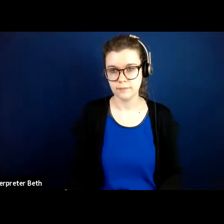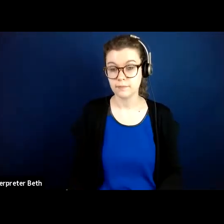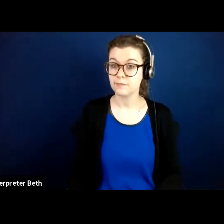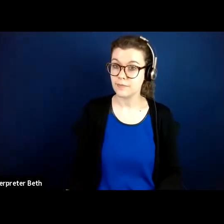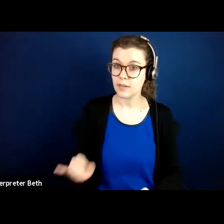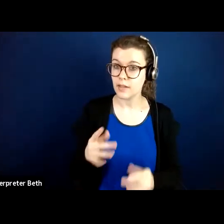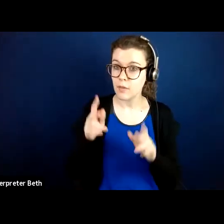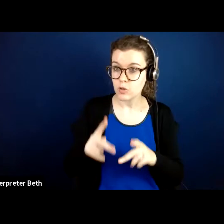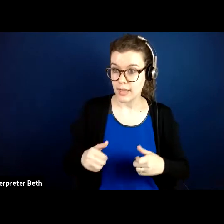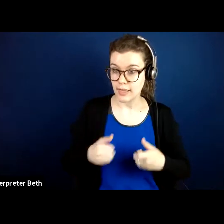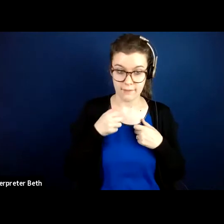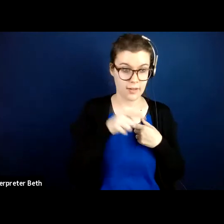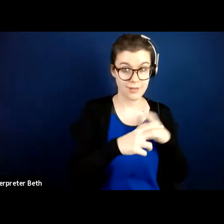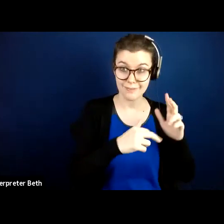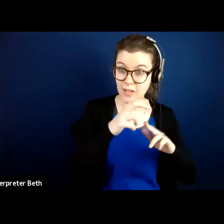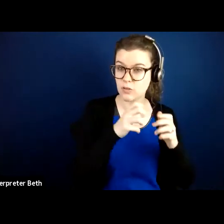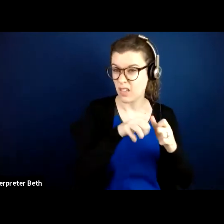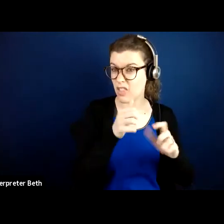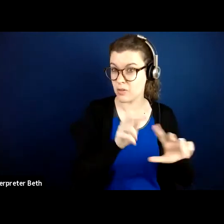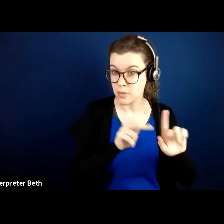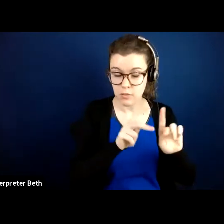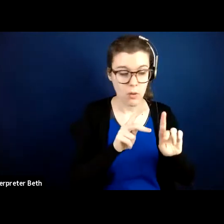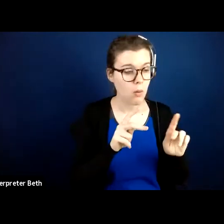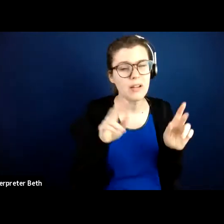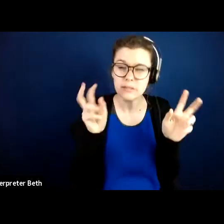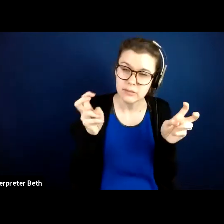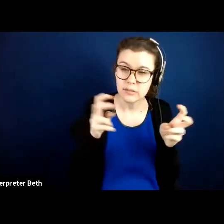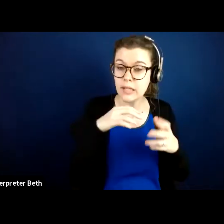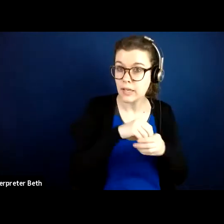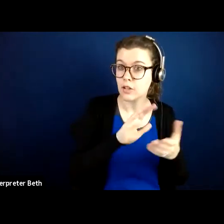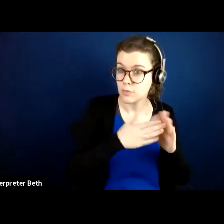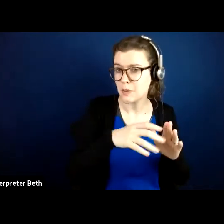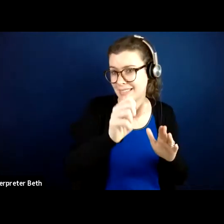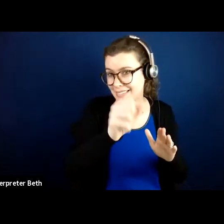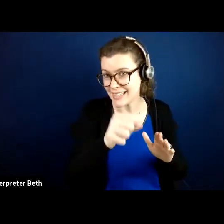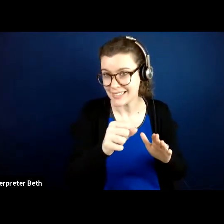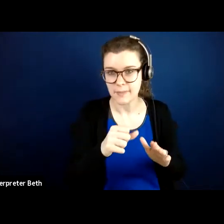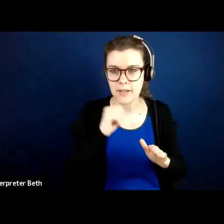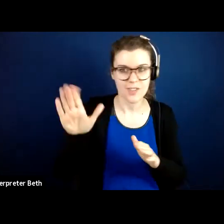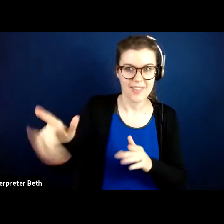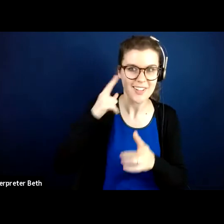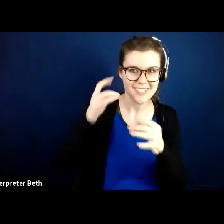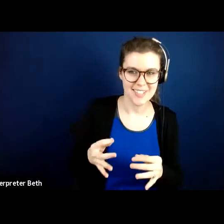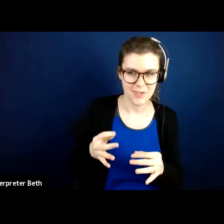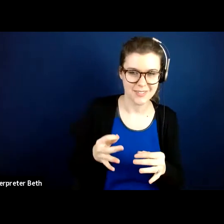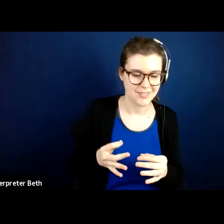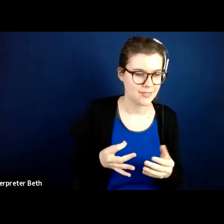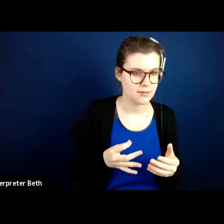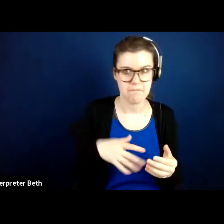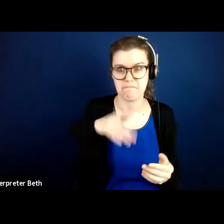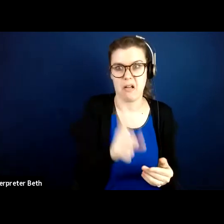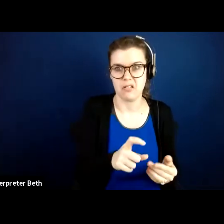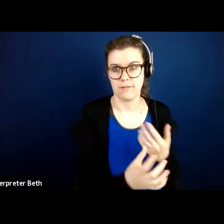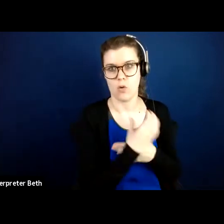someone's living in a facility, they're in a community whether they want to be or not. And when they leave that facility, they